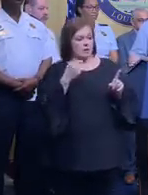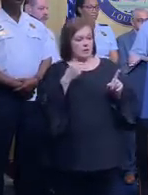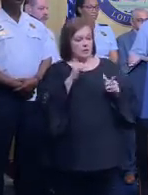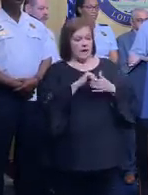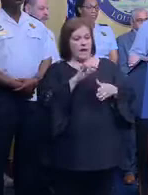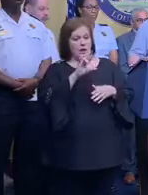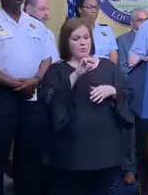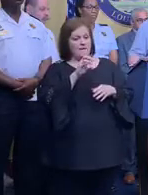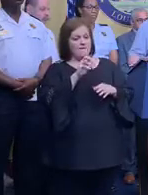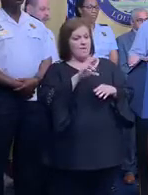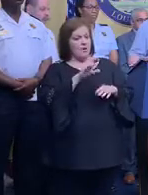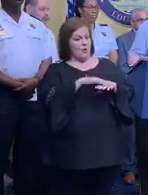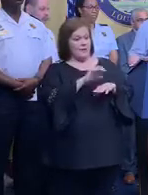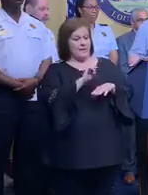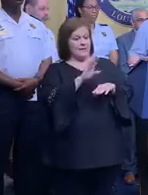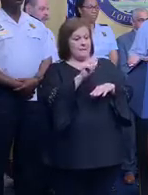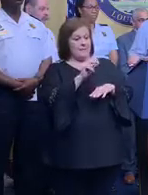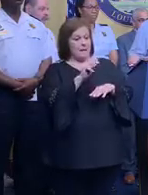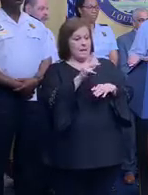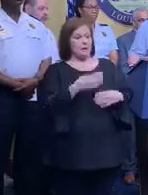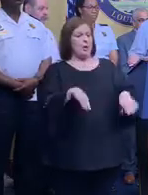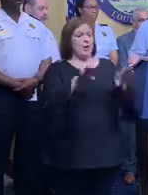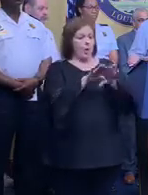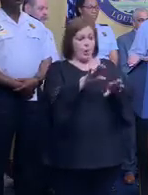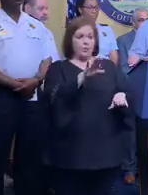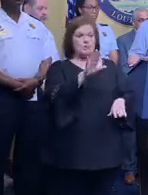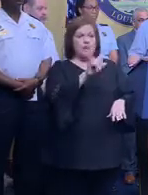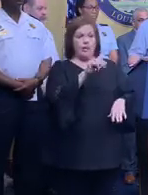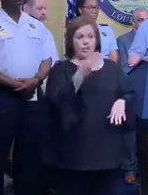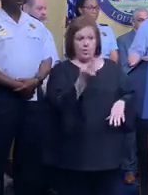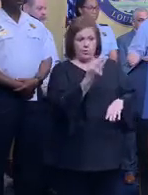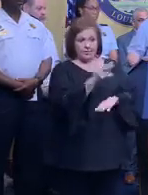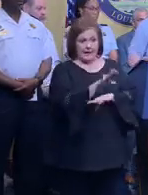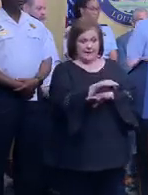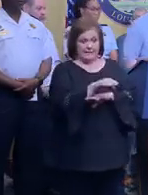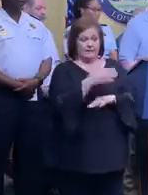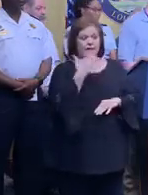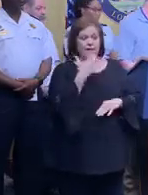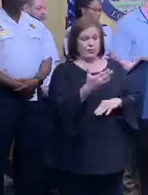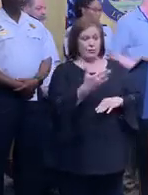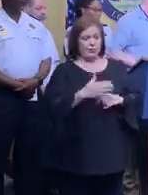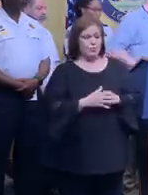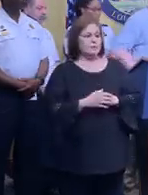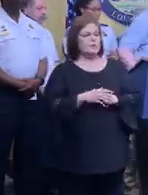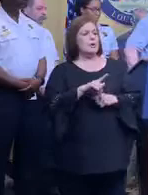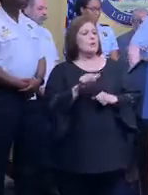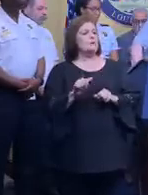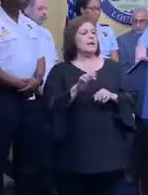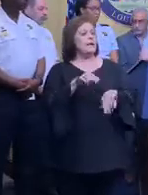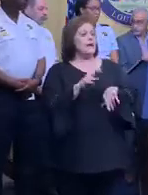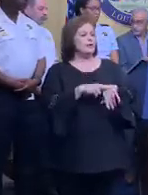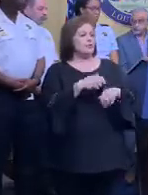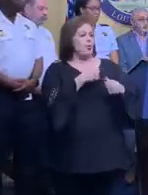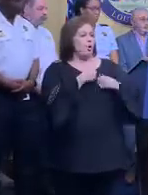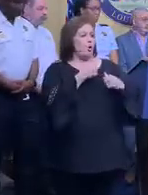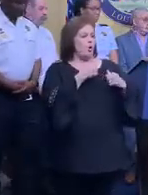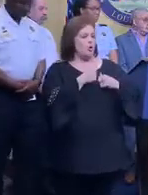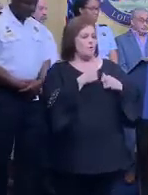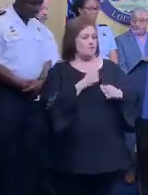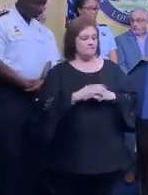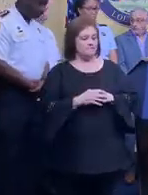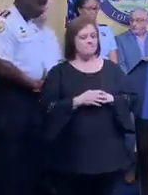river system on the East Bank will be closed by Thursday evening. Thank you. Thank you. Louisiana National Guard,